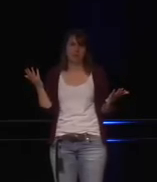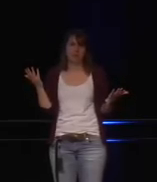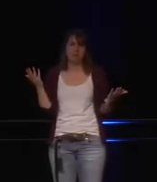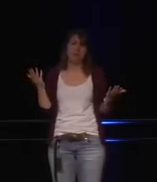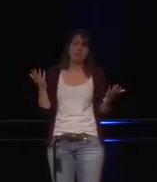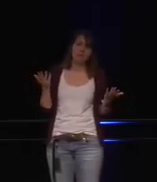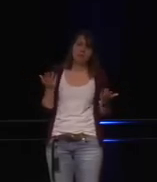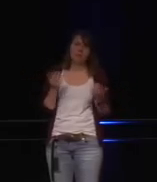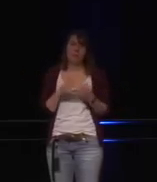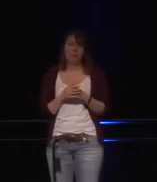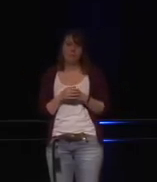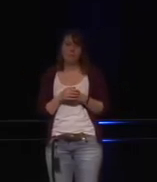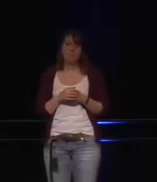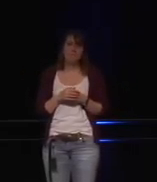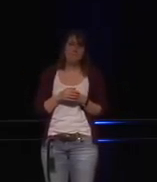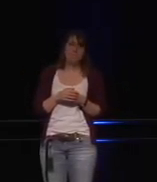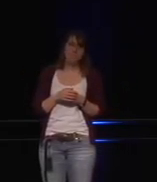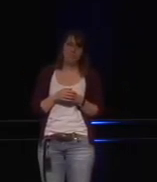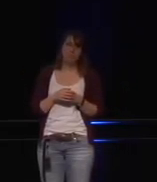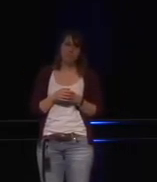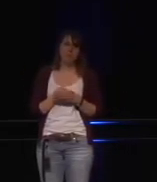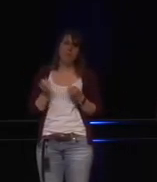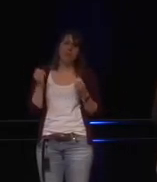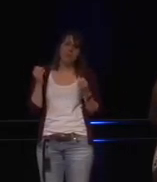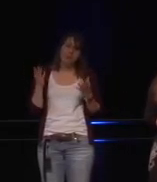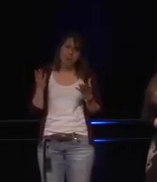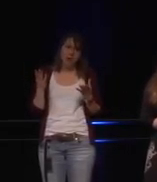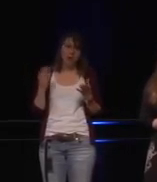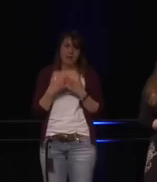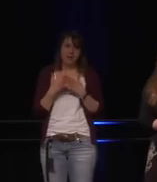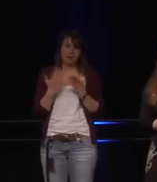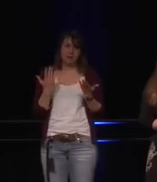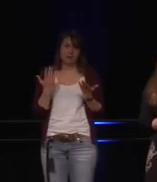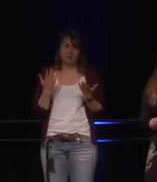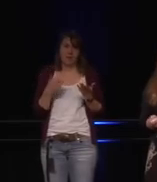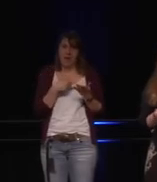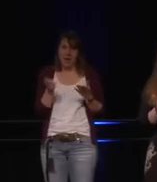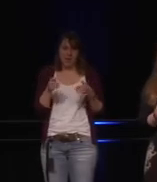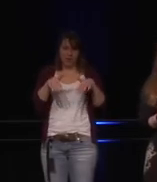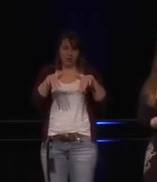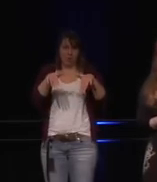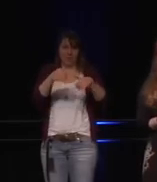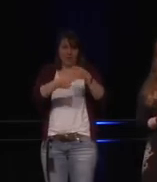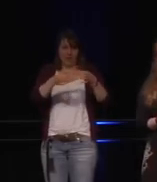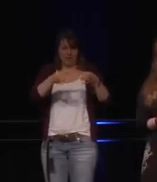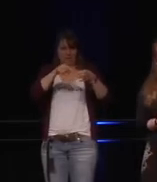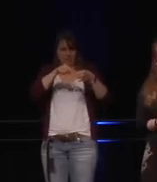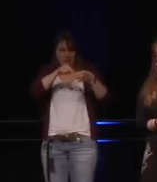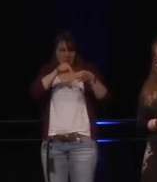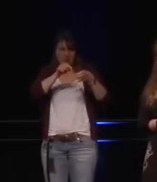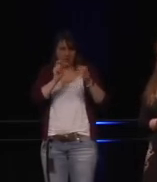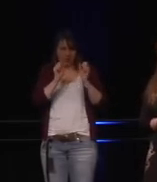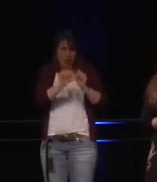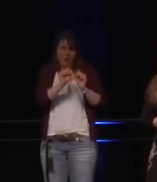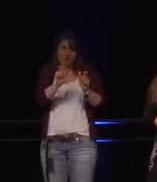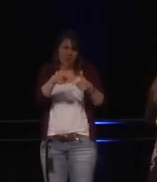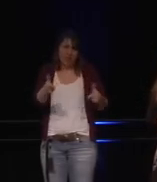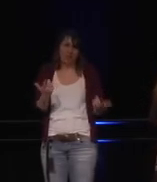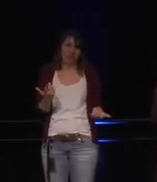device is already secured. So, there are still some around and not so little.